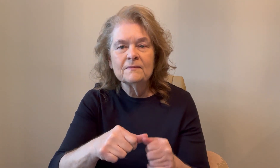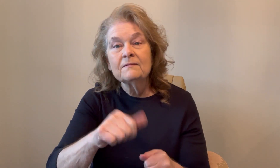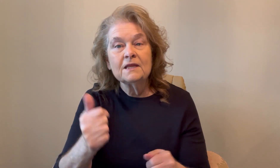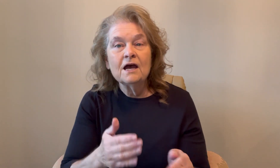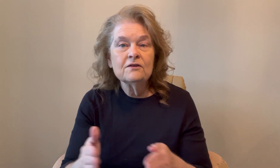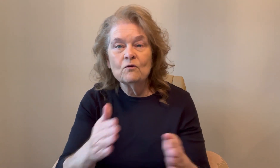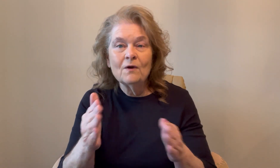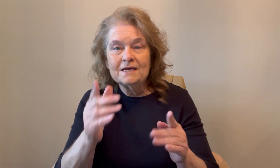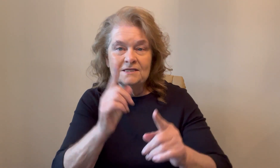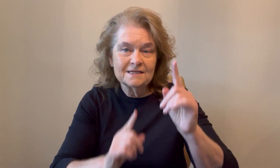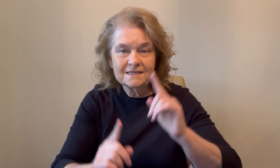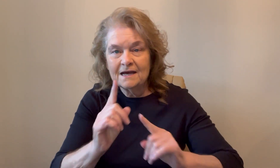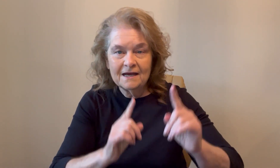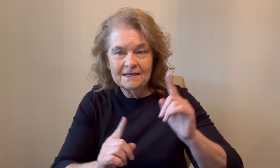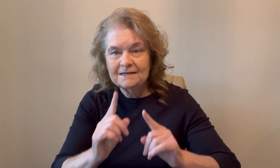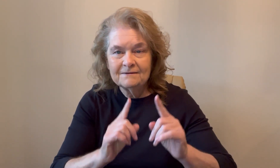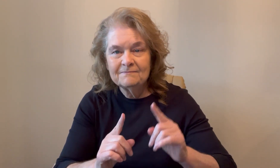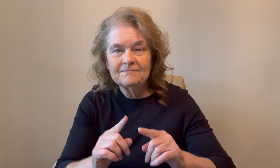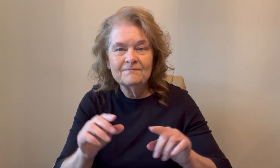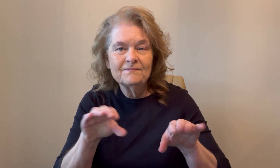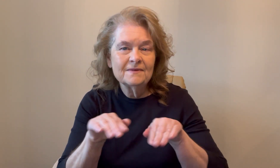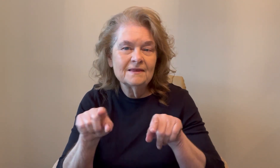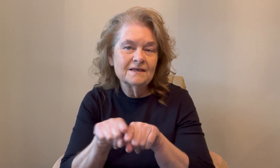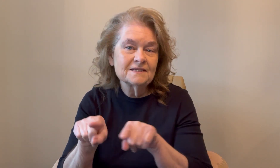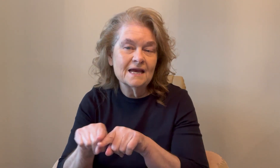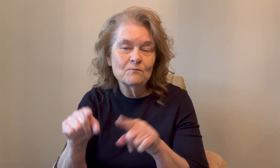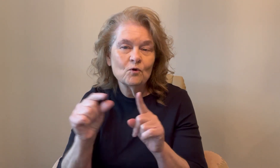the other ways to sign the same word.